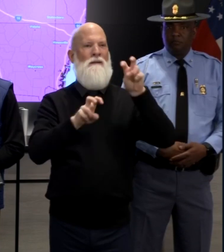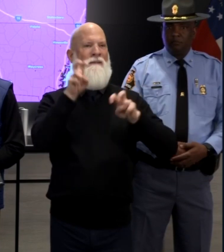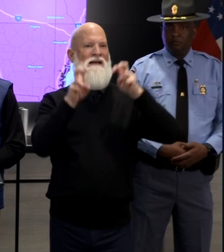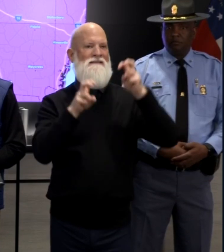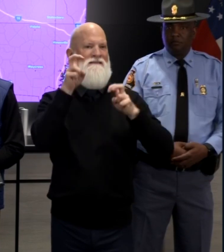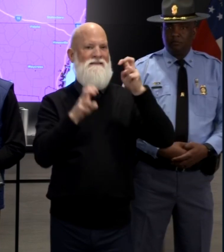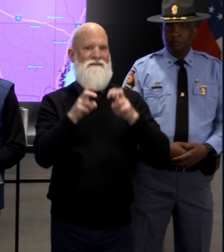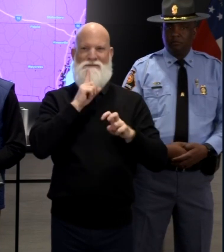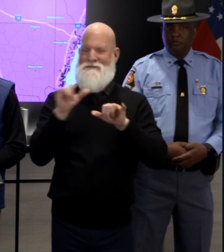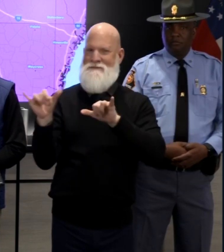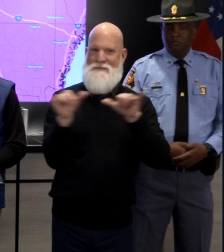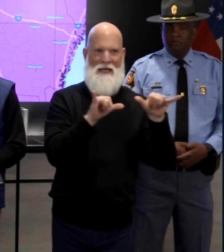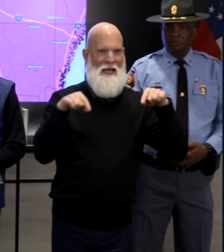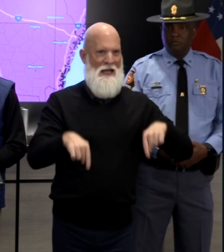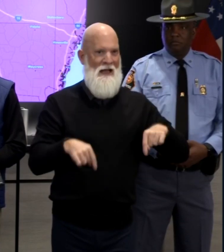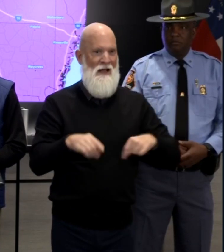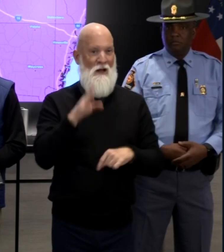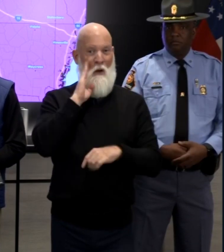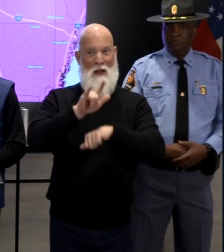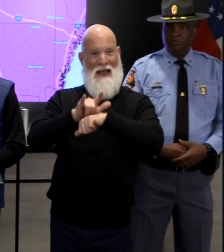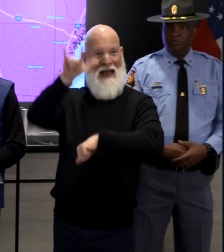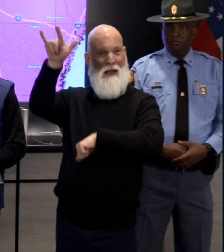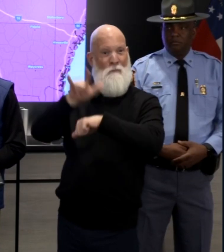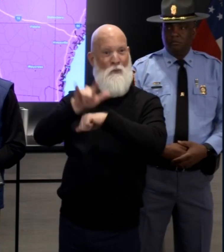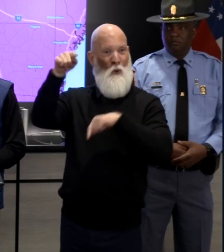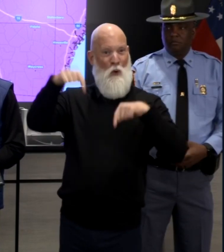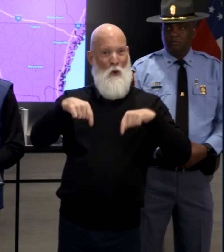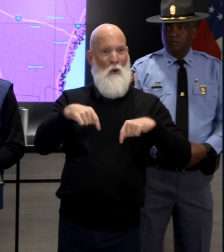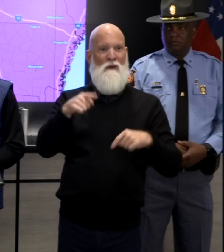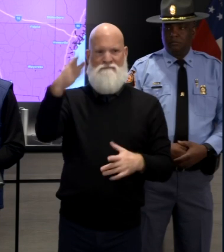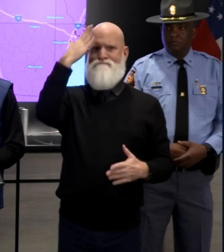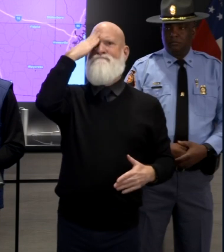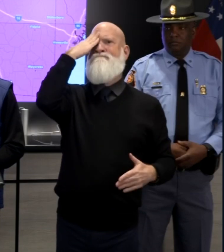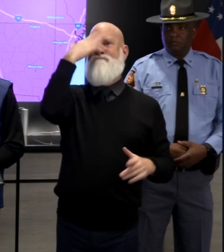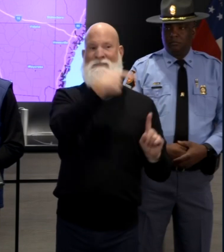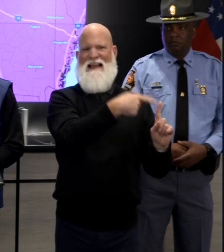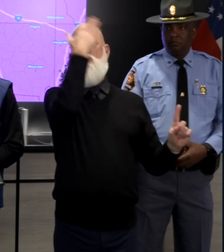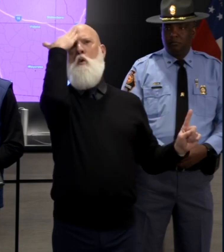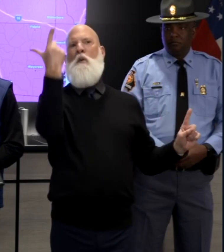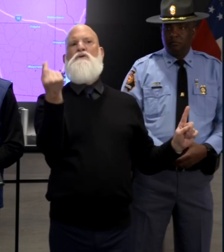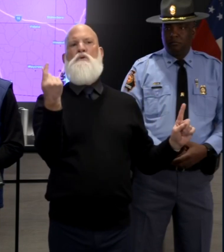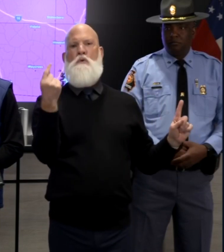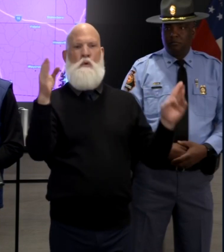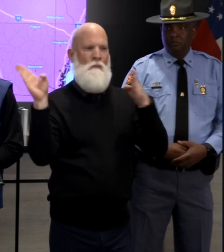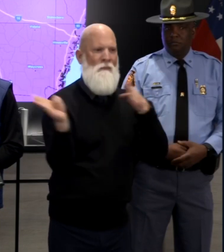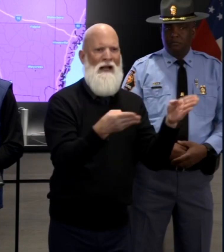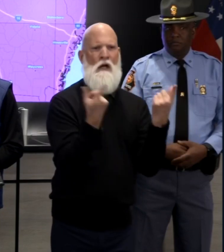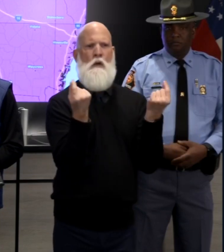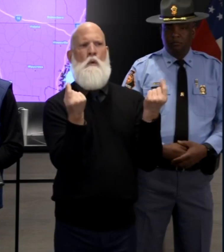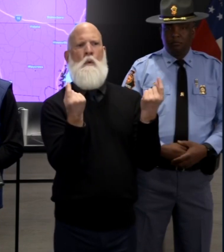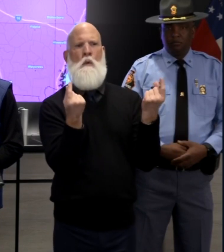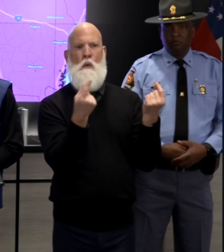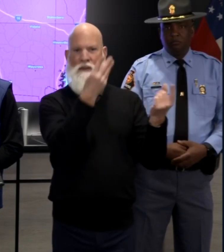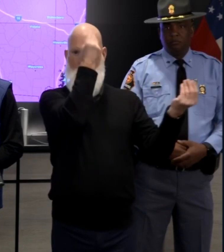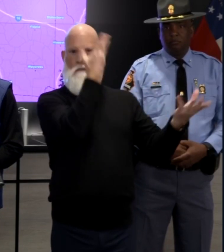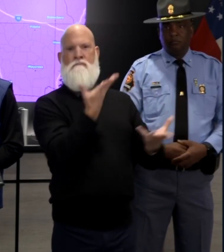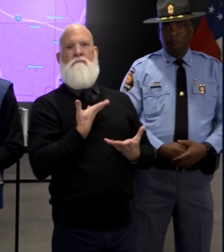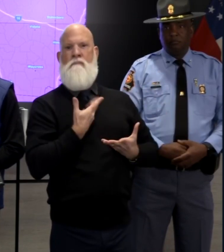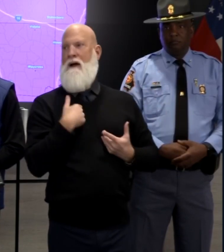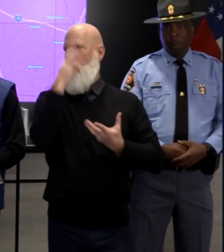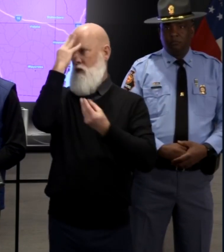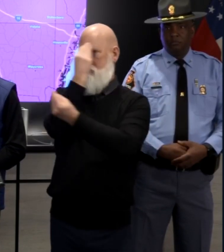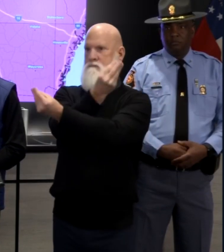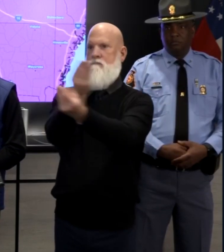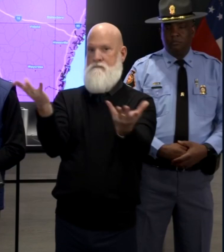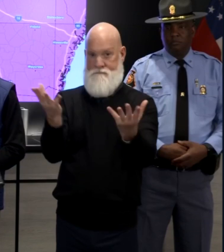like we are. They're preparing, and they'll be ready, and then we'll just keep you guys updated when we're getting reports from them. Mr. Langston, what about first